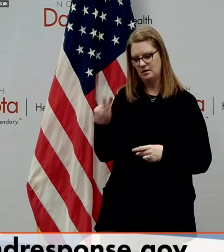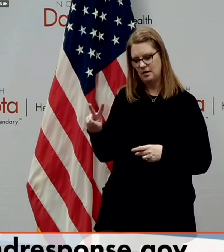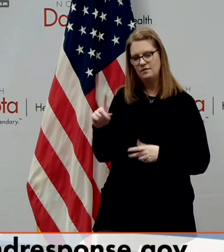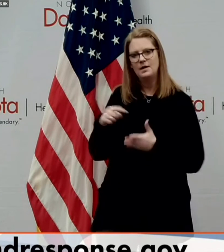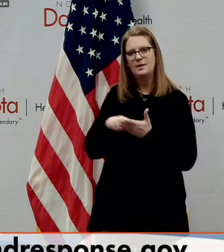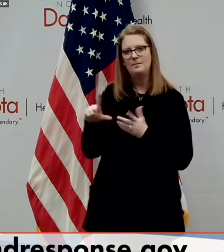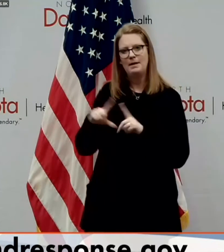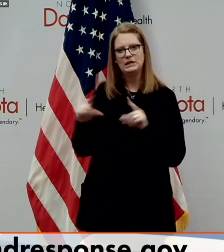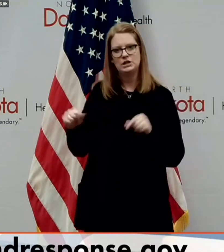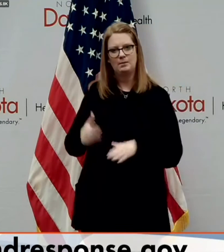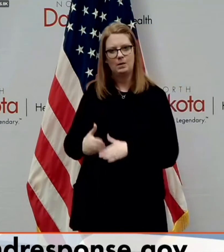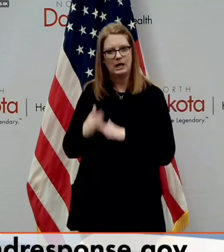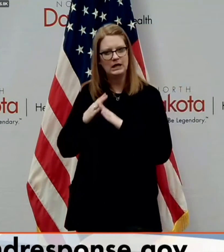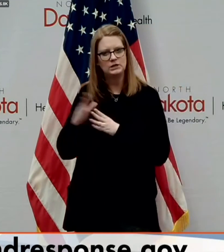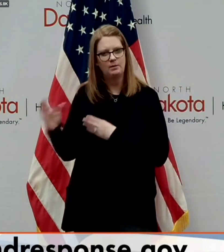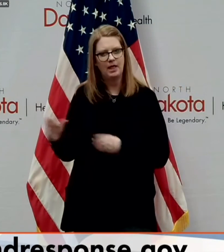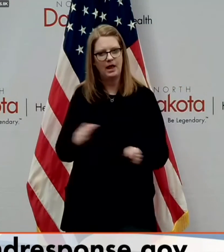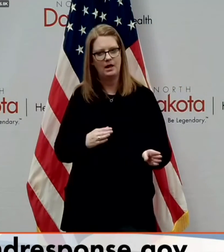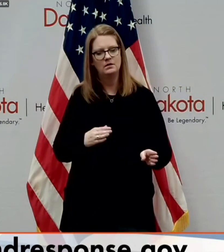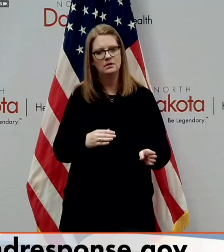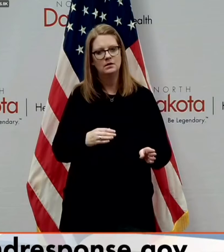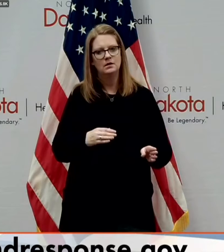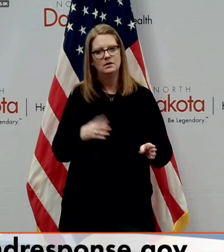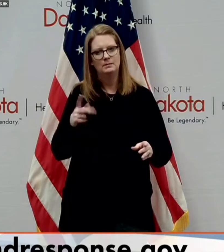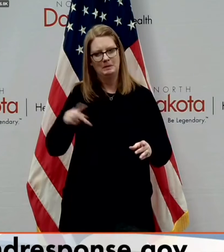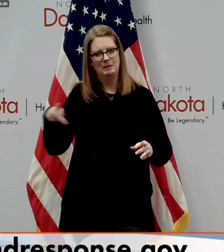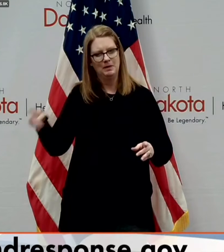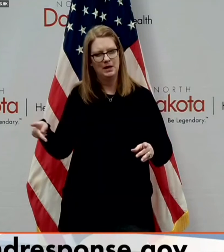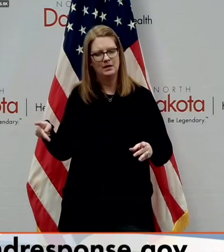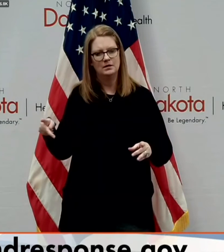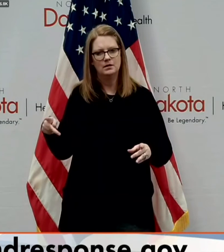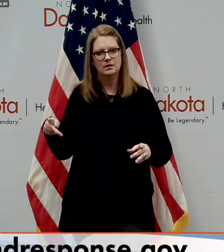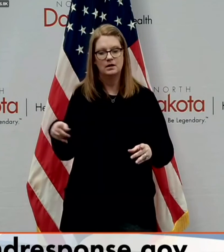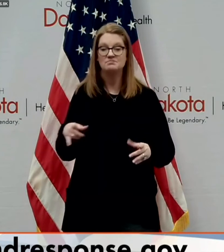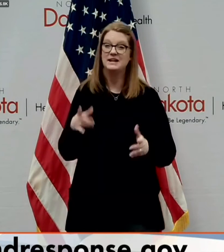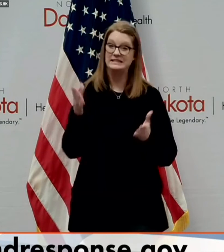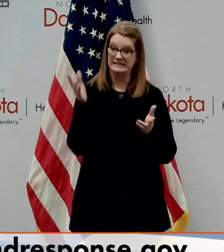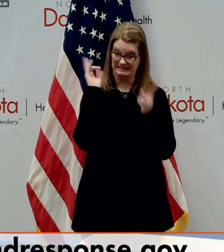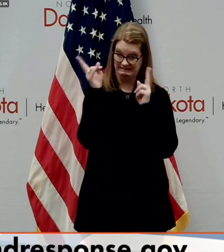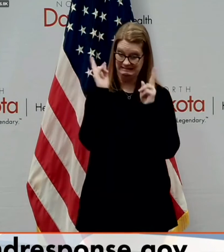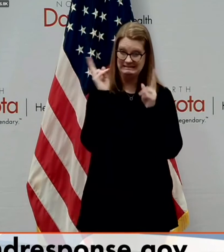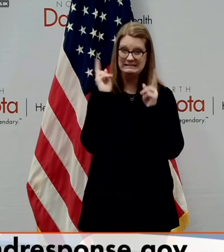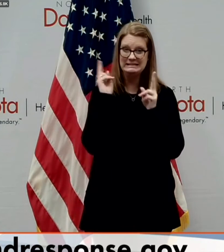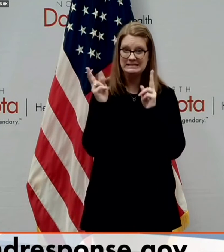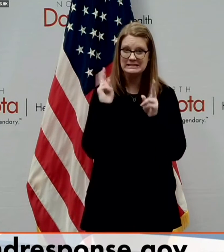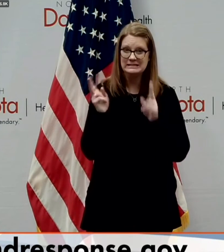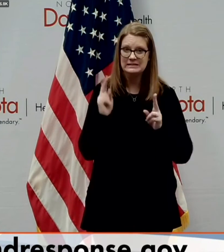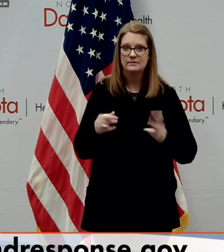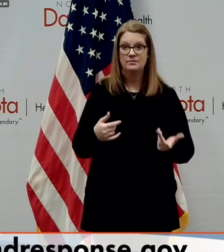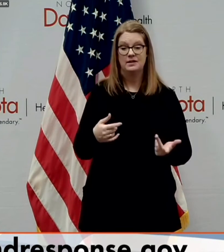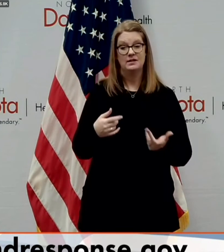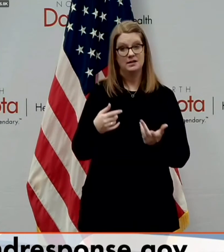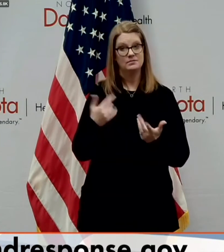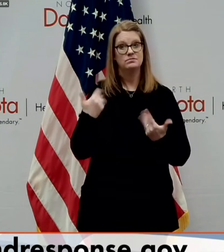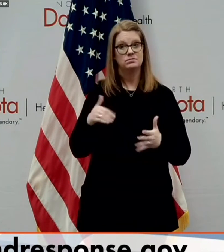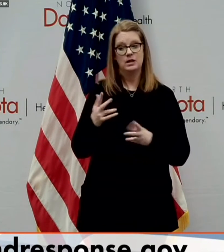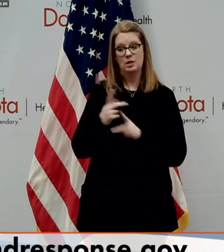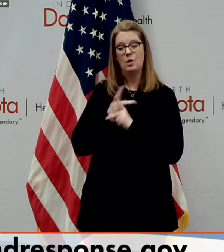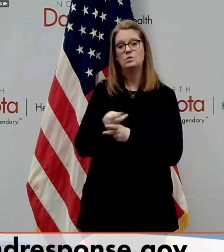sba.gov/paycheck protection plan. And again, encouraging people to act quickly because there have already been loans